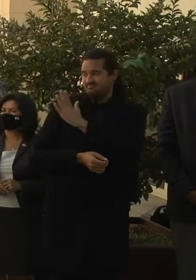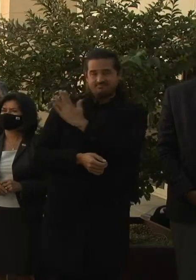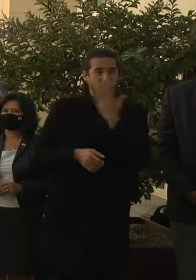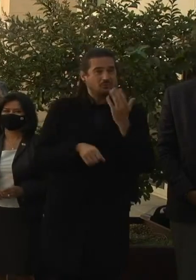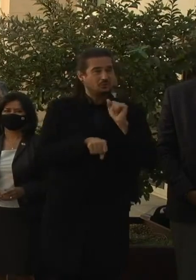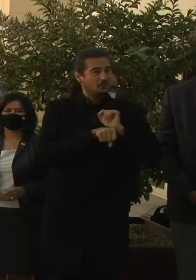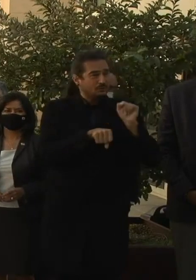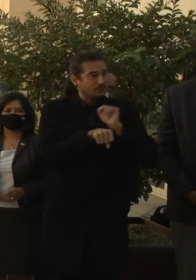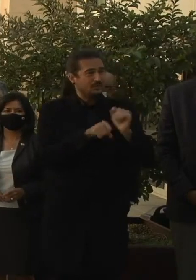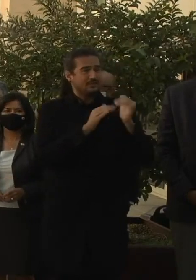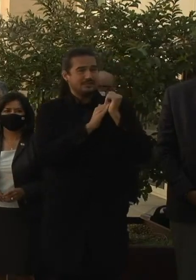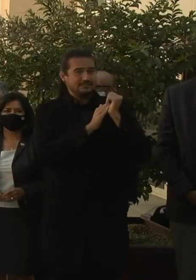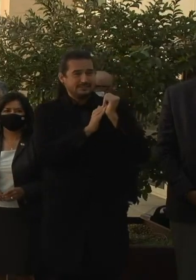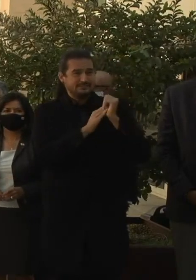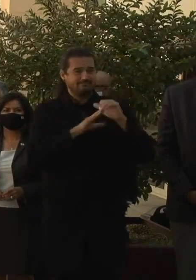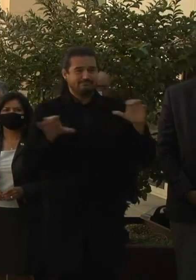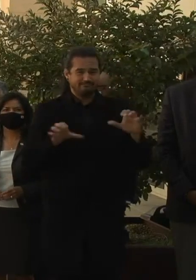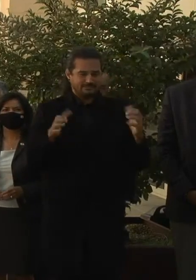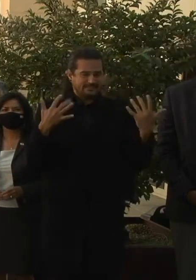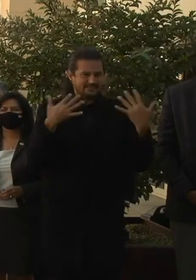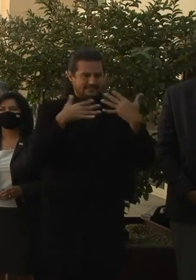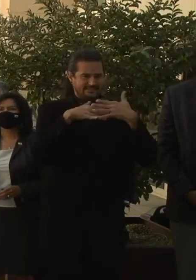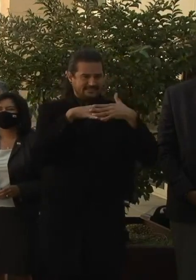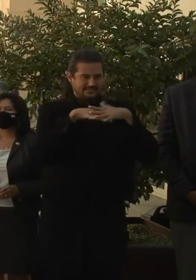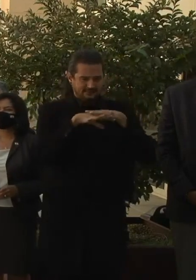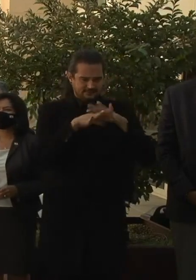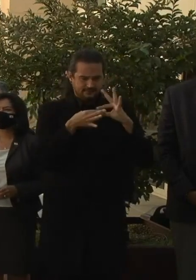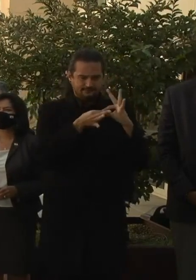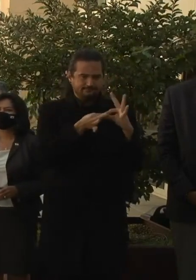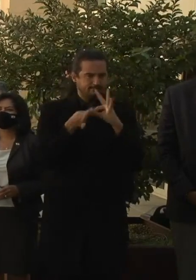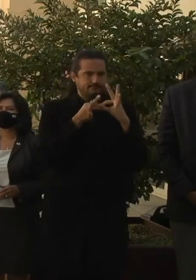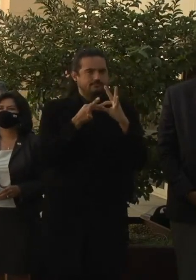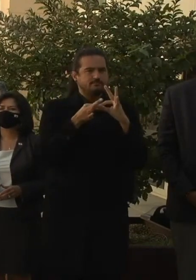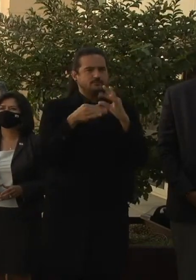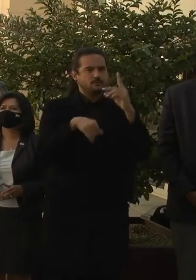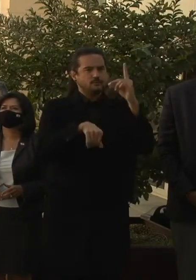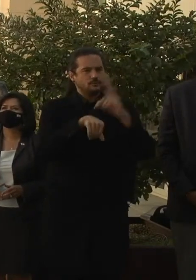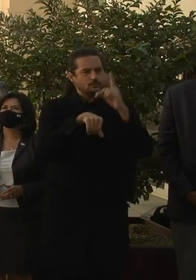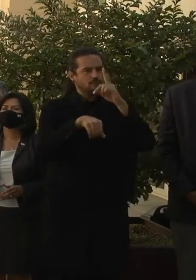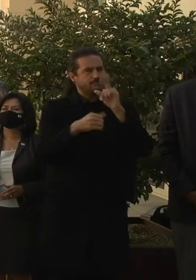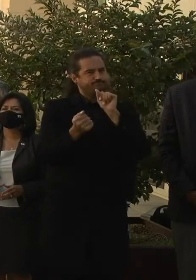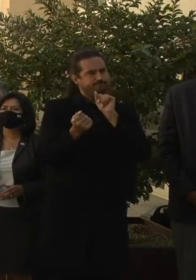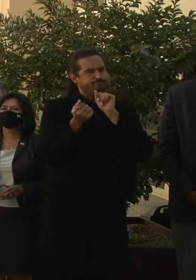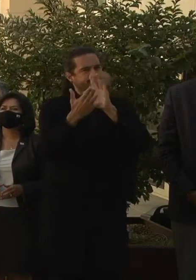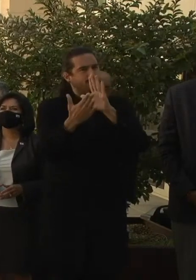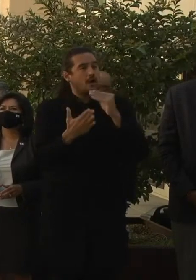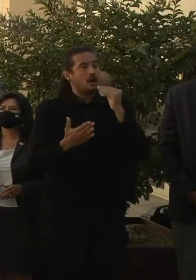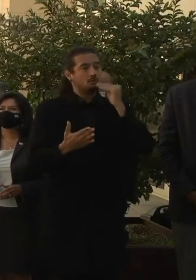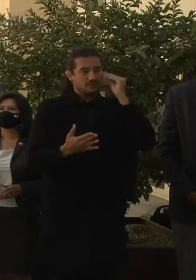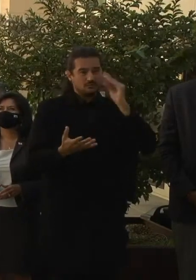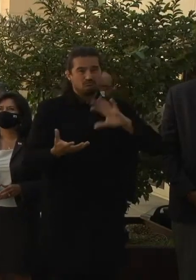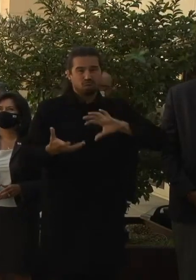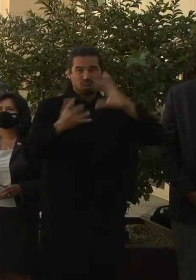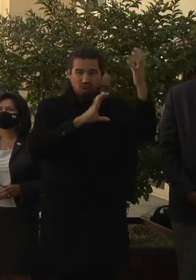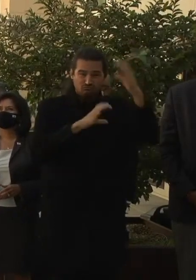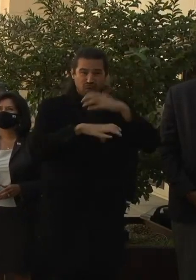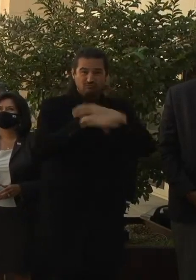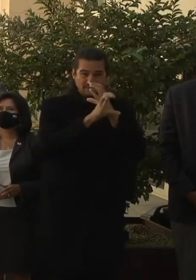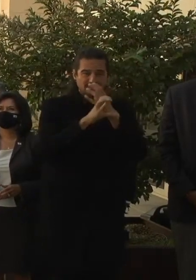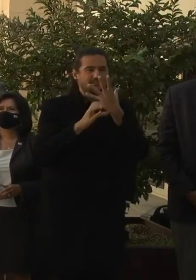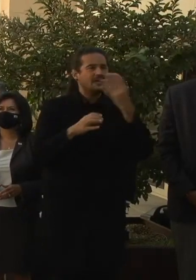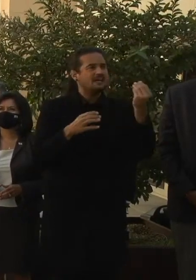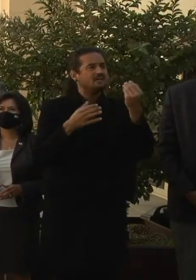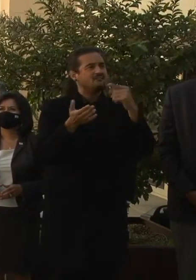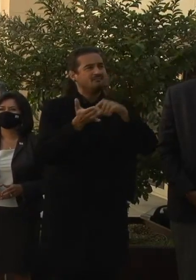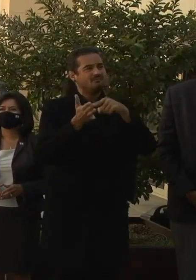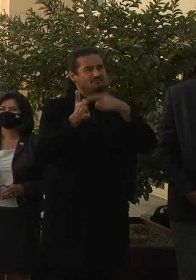meet this housing crisis and this affordability crisis head on. And so I'm very grateful for the opportunity here today